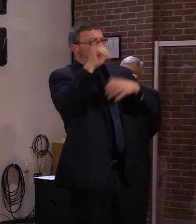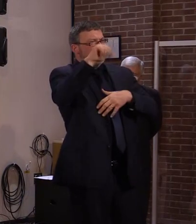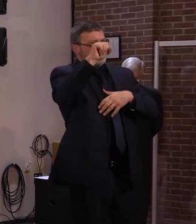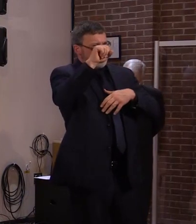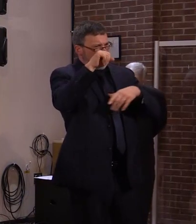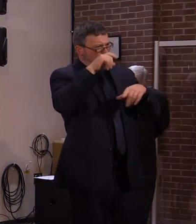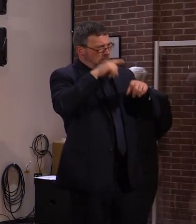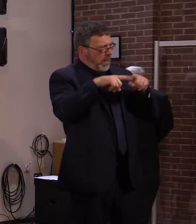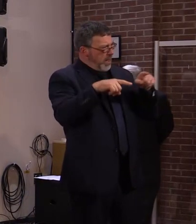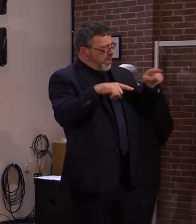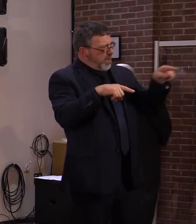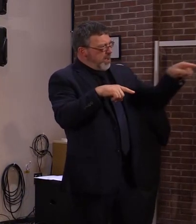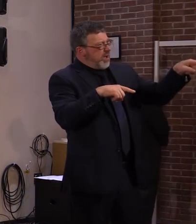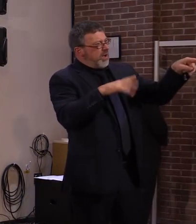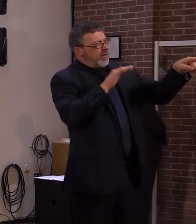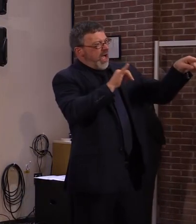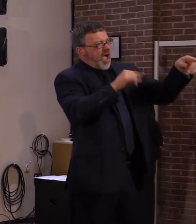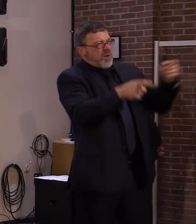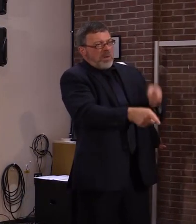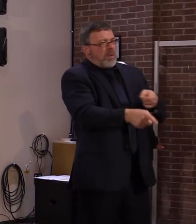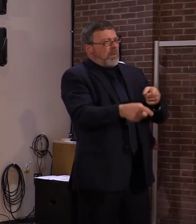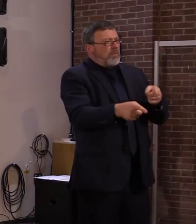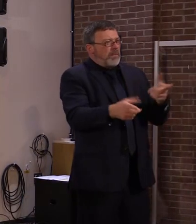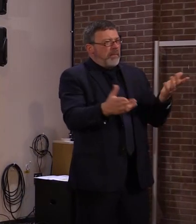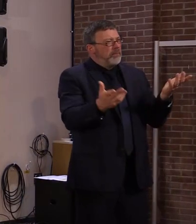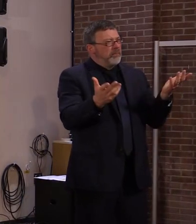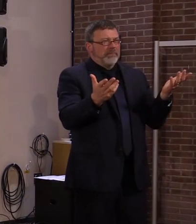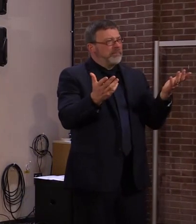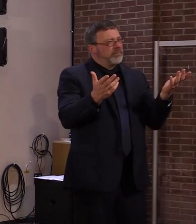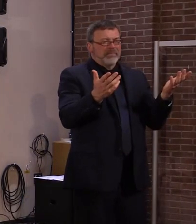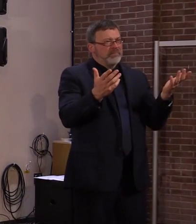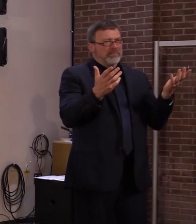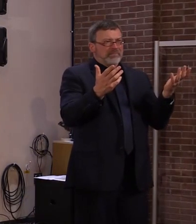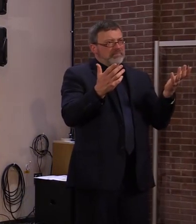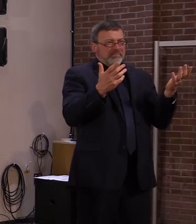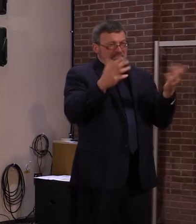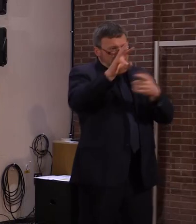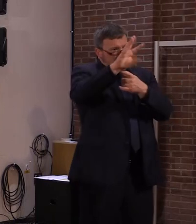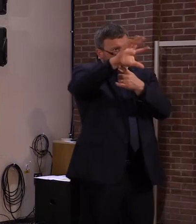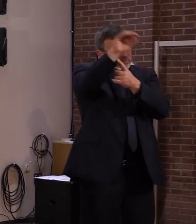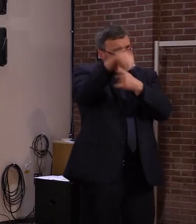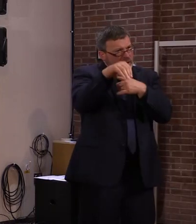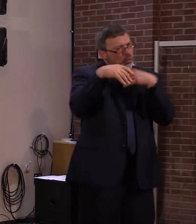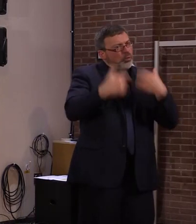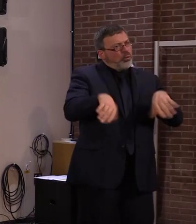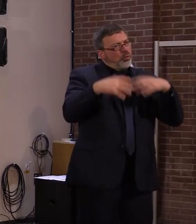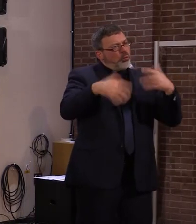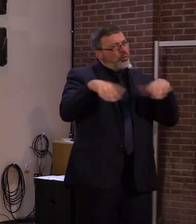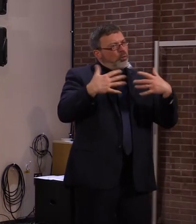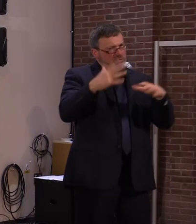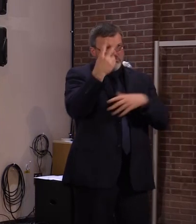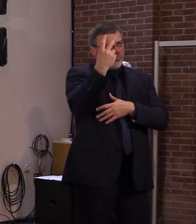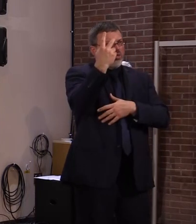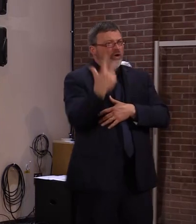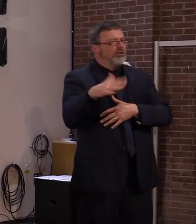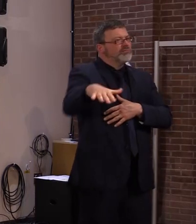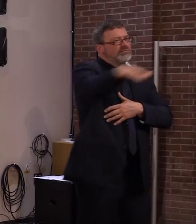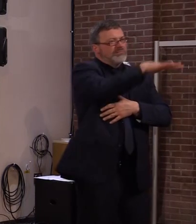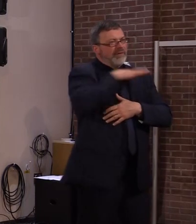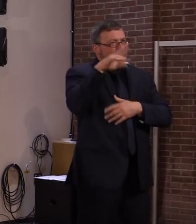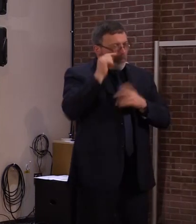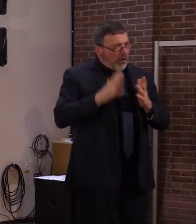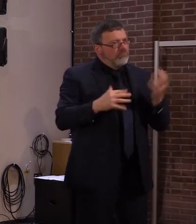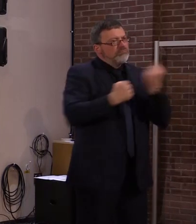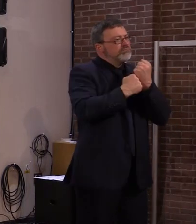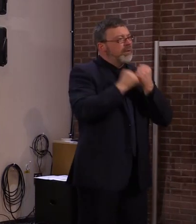order to win elections in the future, not offend them. You don't approve? Is that fair? Yeah, it's just not something